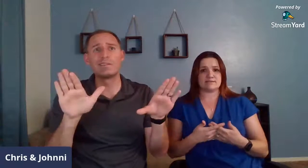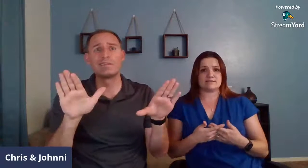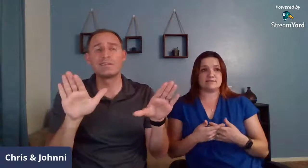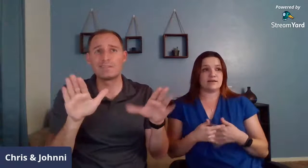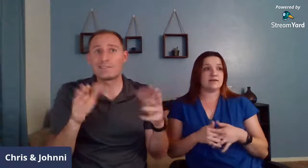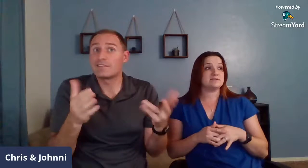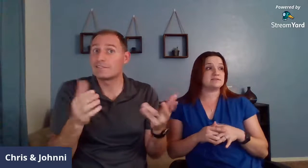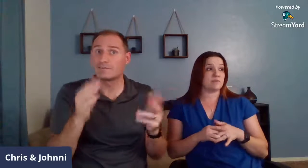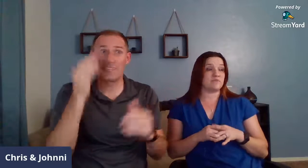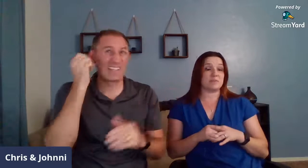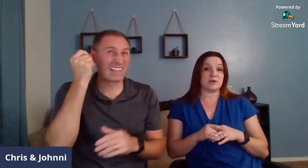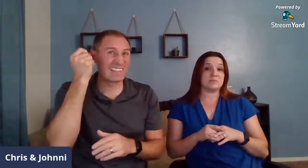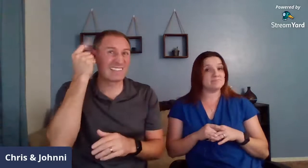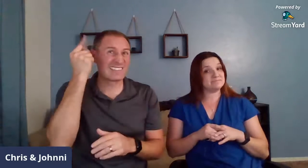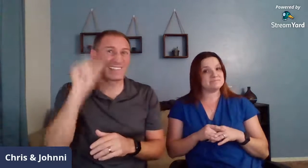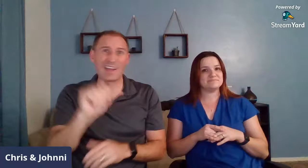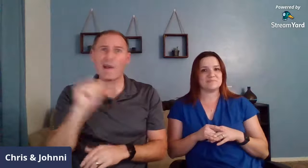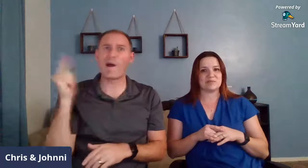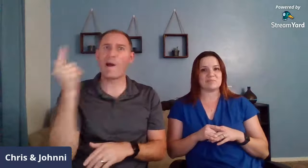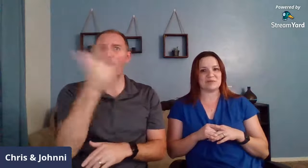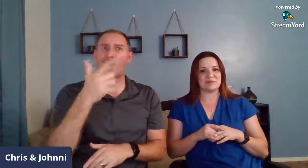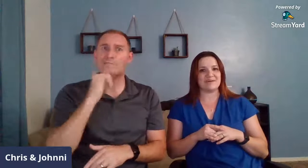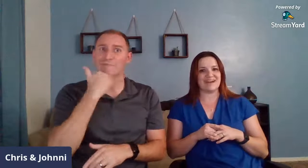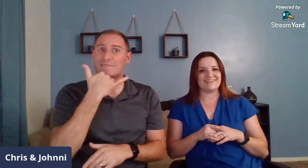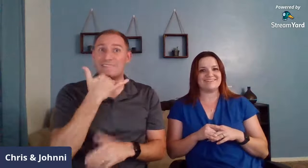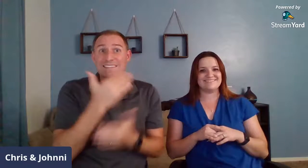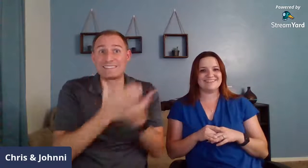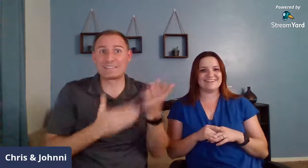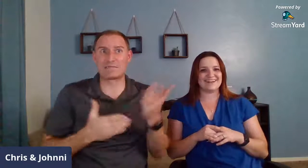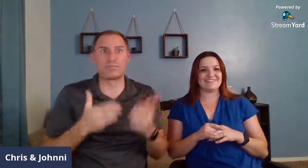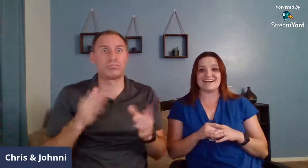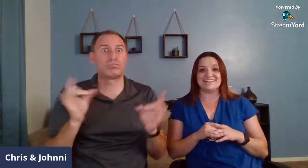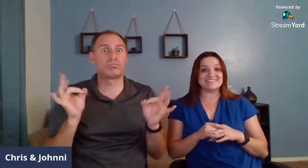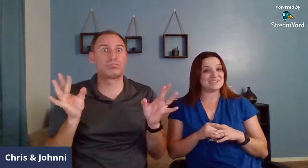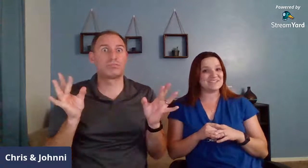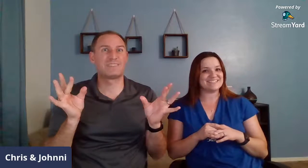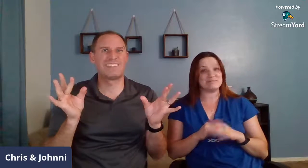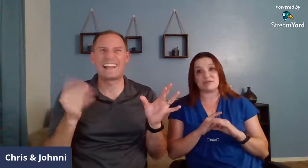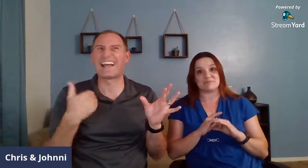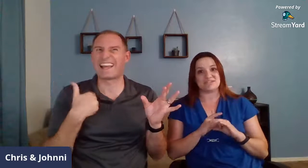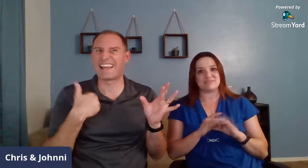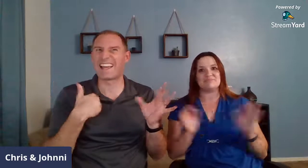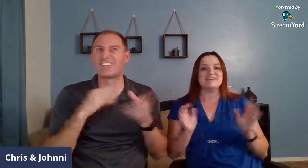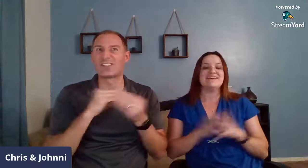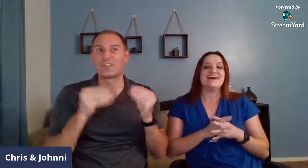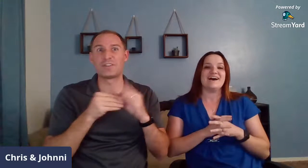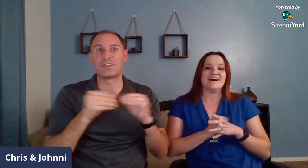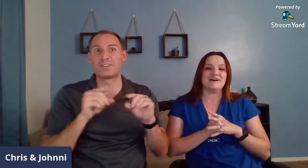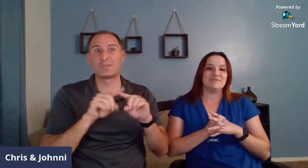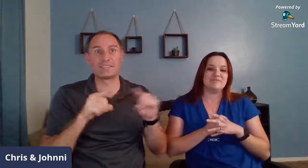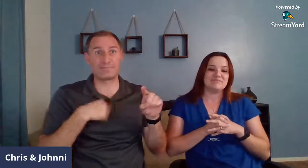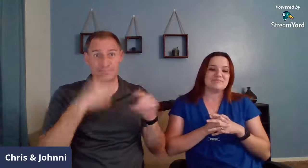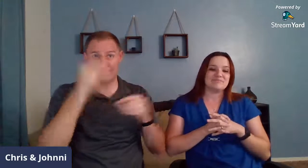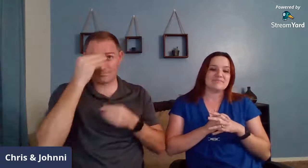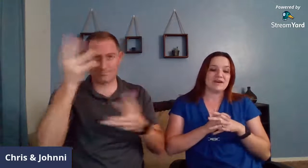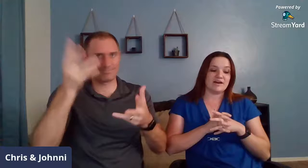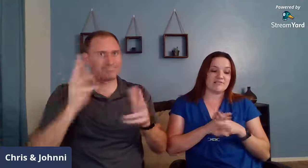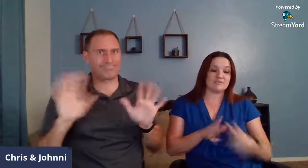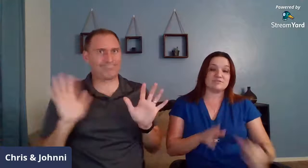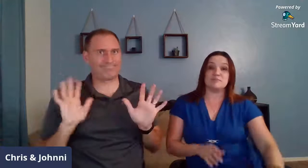mistakes. Some of them are pretty bad. I've got stories, but I won't share them, of some